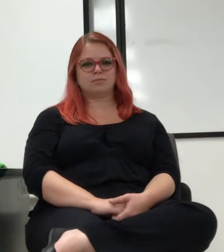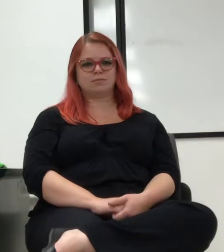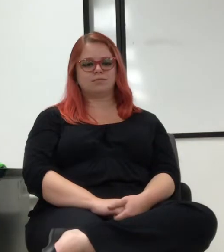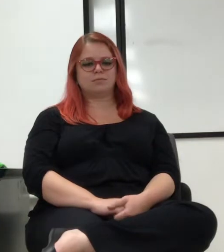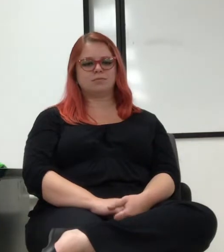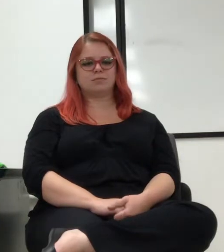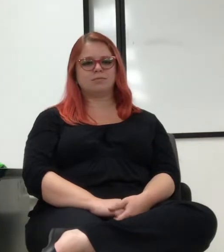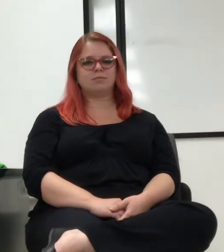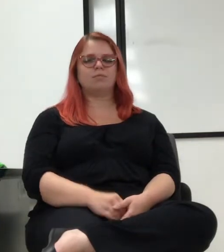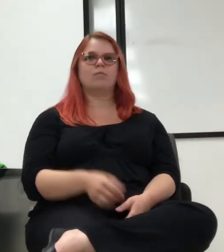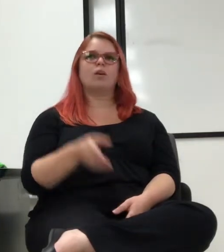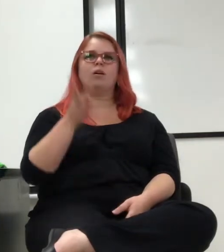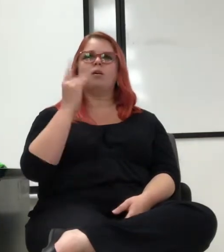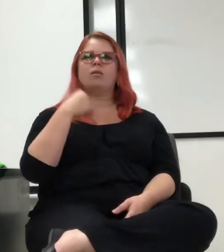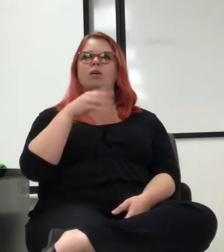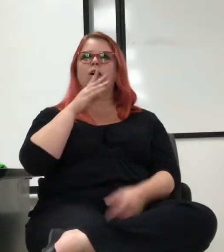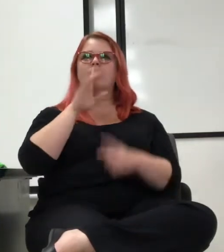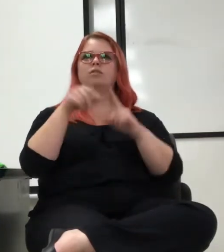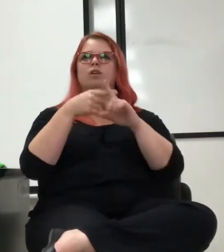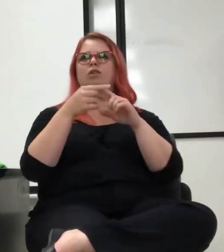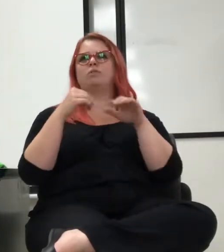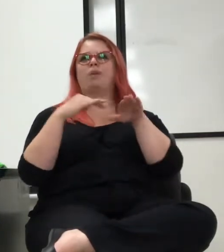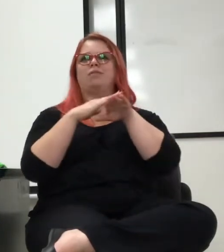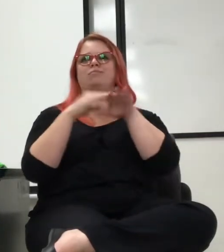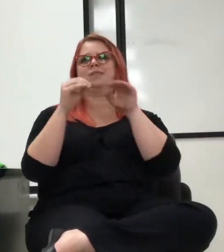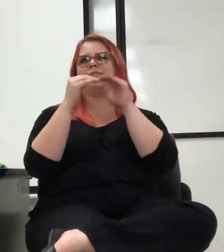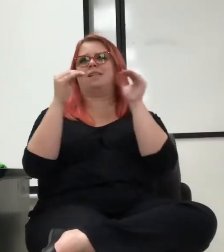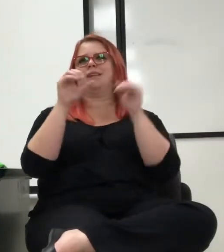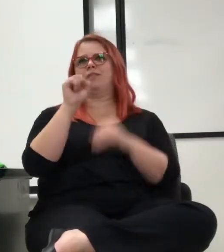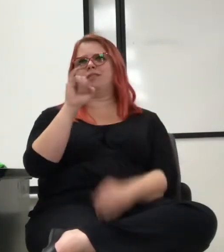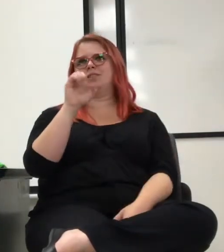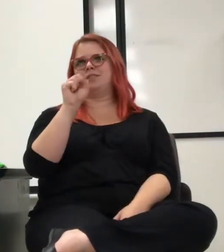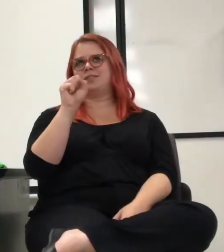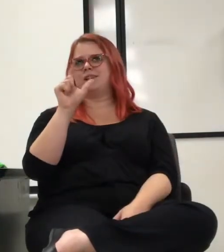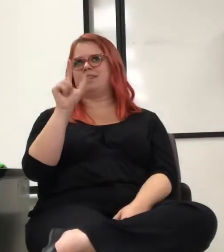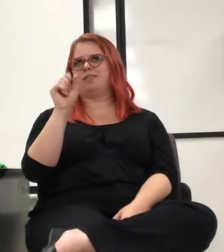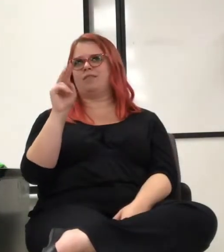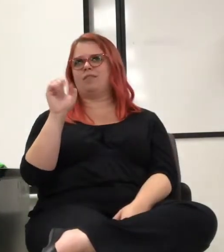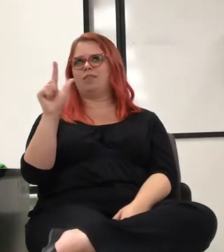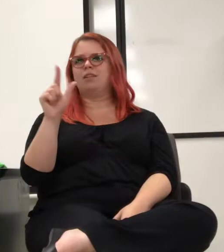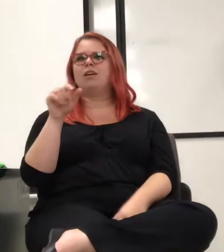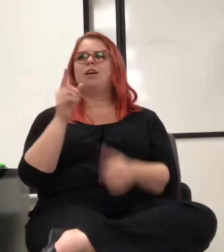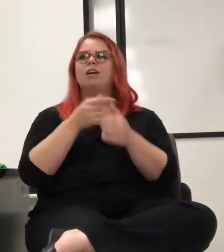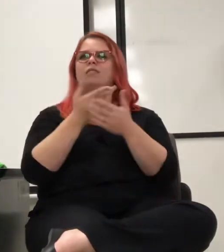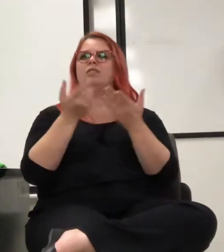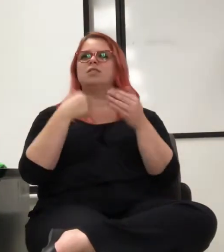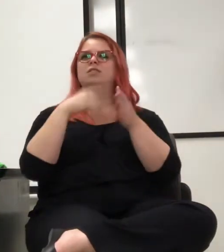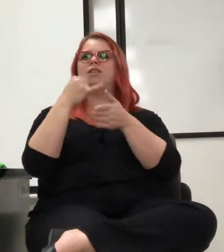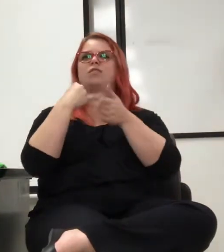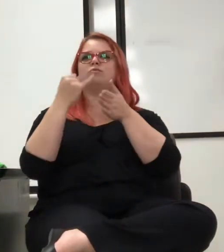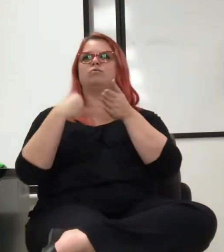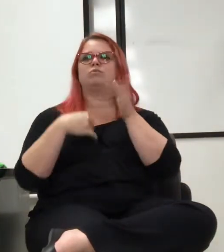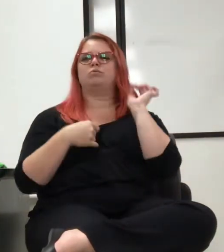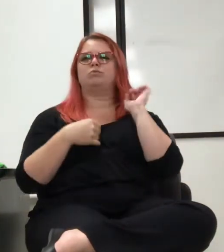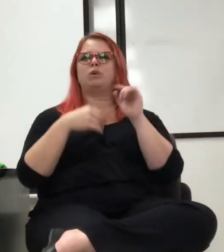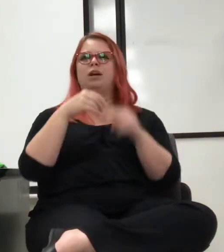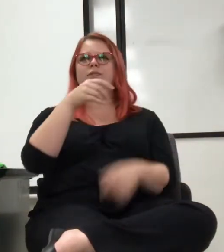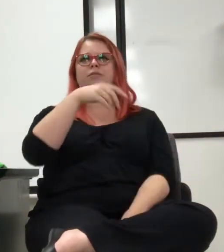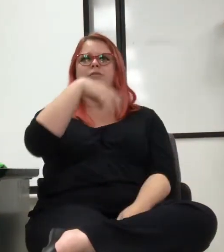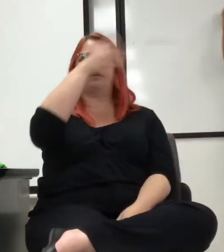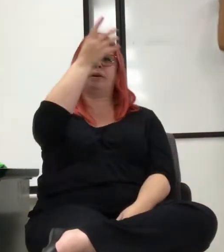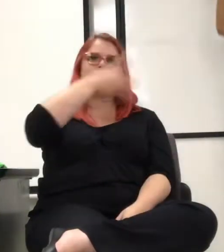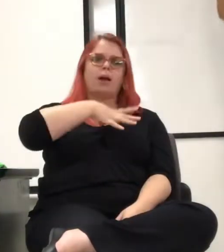I talked about sea level. One of the first things I drew on the board, I drew man,